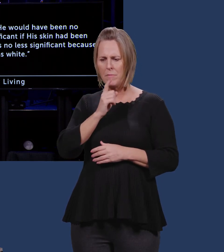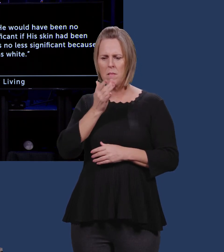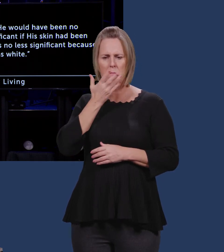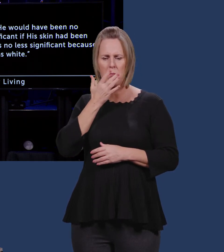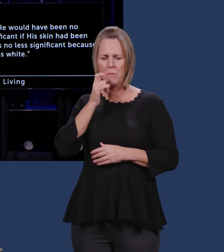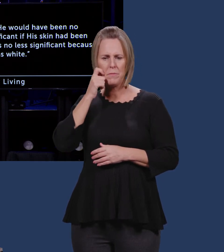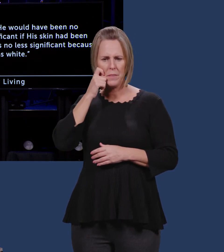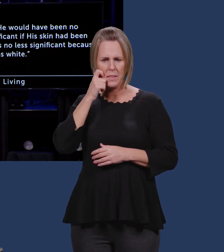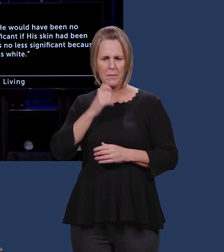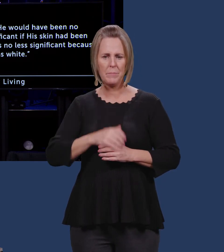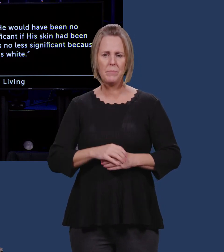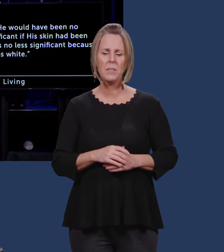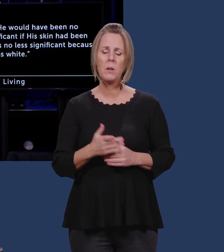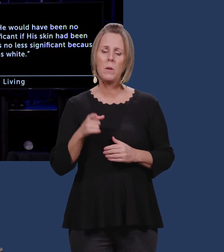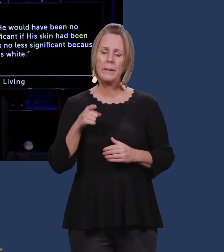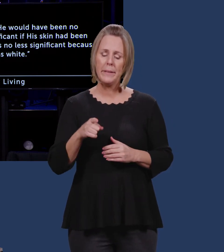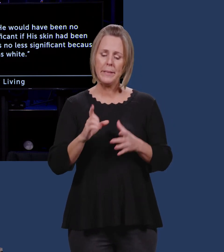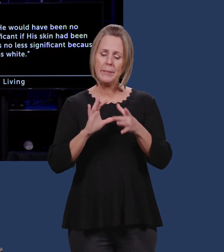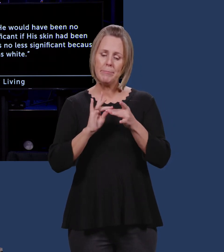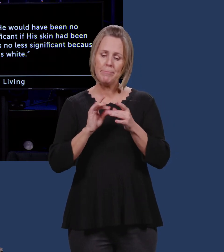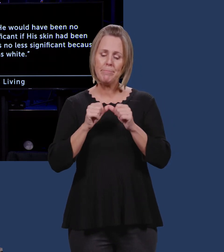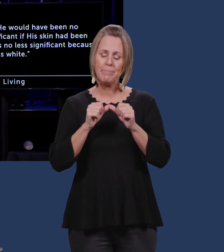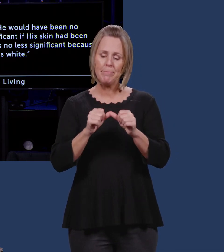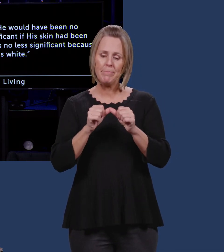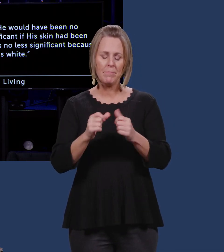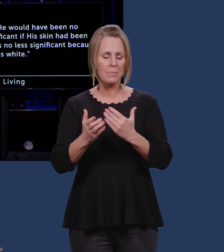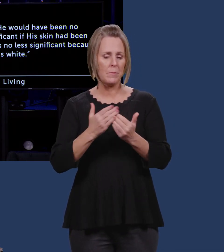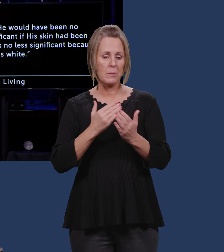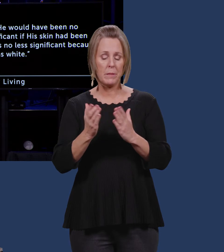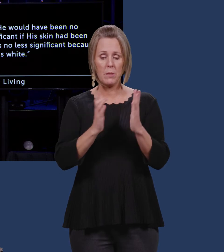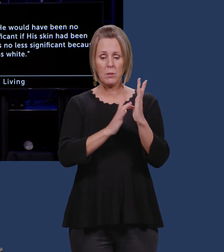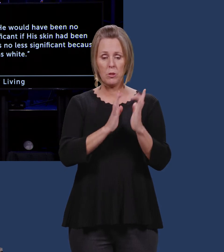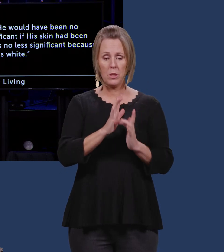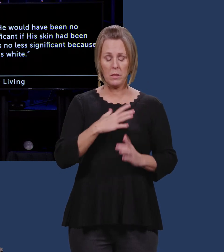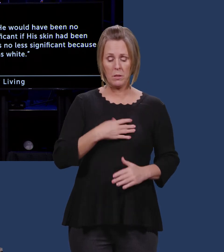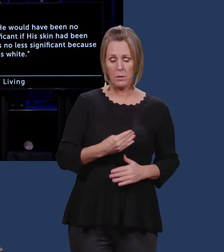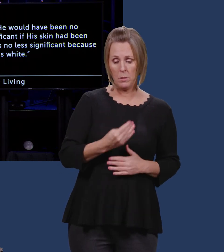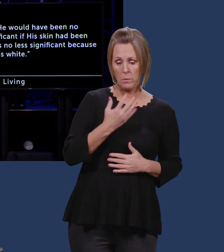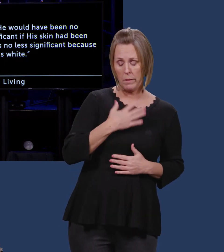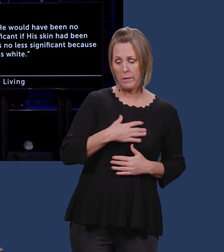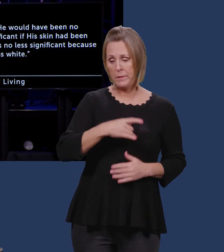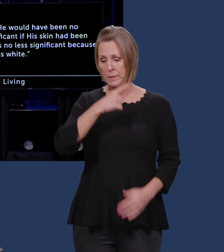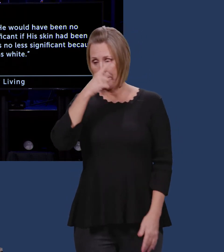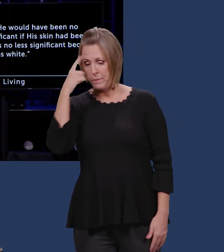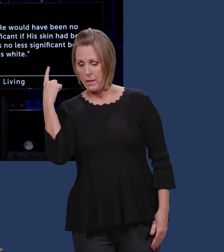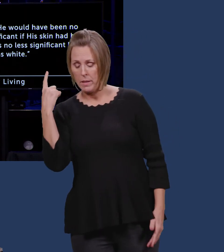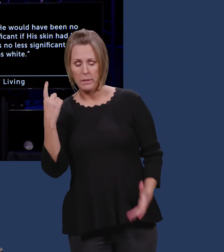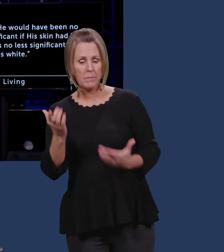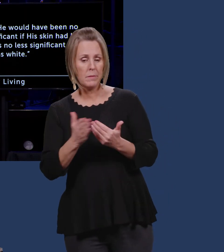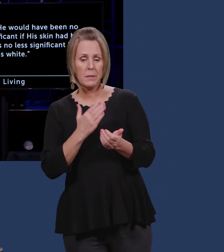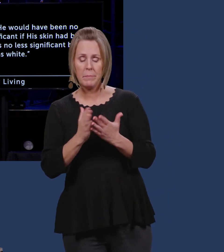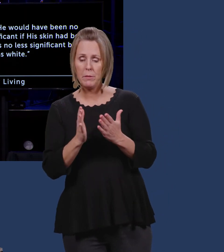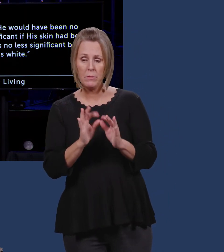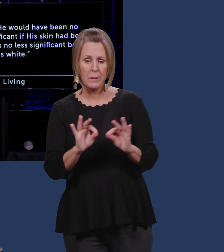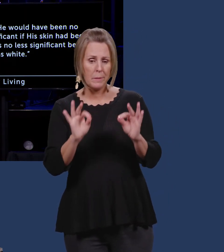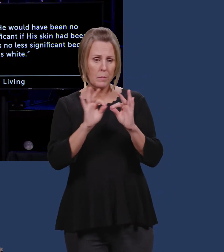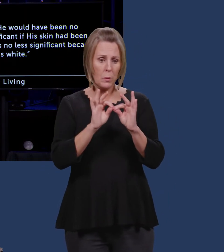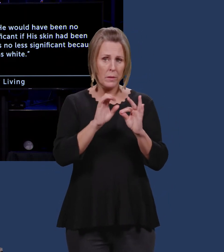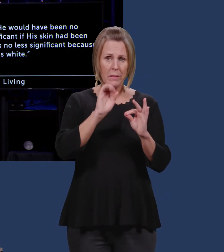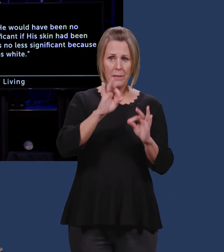he would have been no more significant if his skin had been black. He is of no less significant because his skin was white.